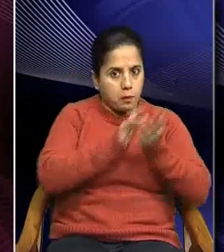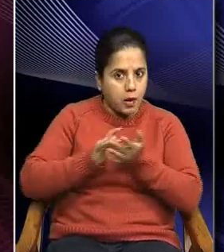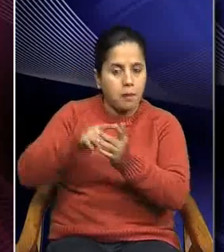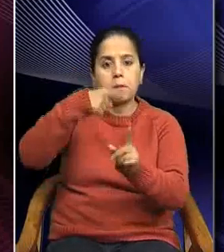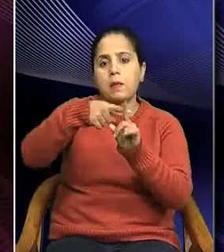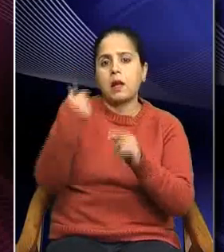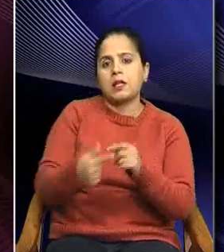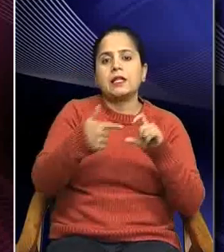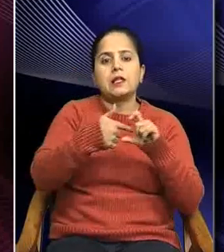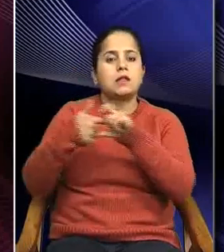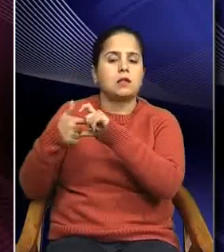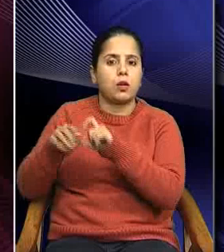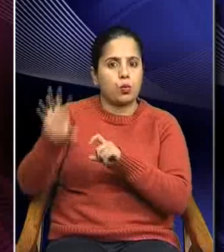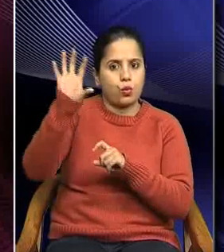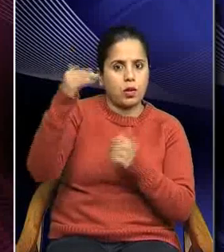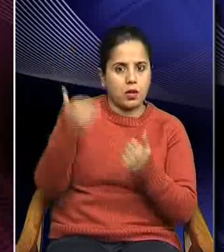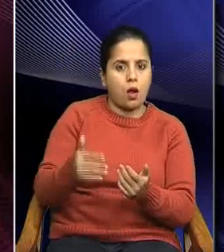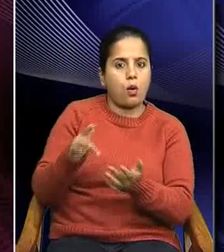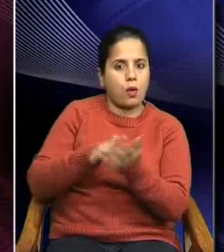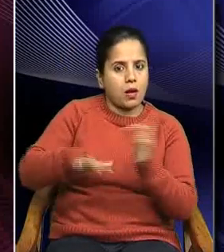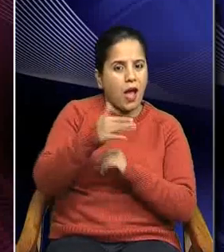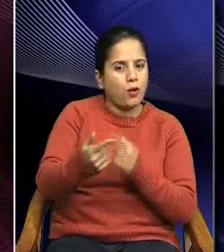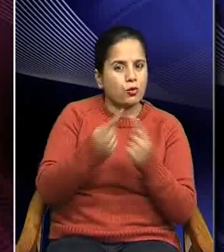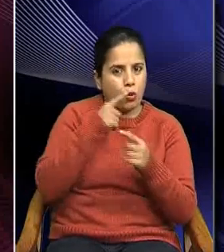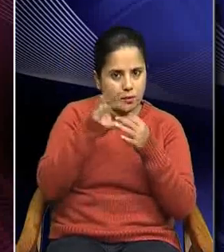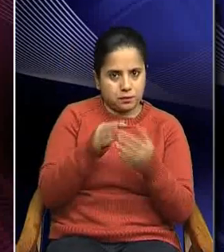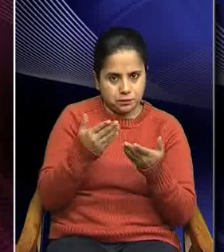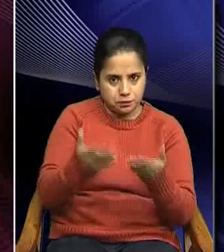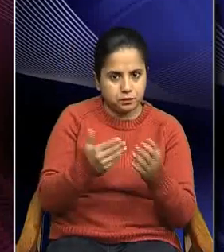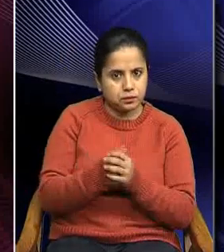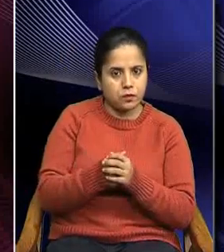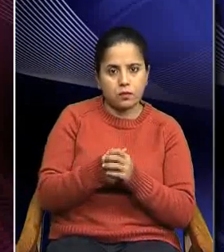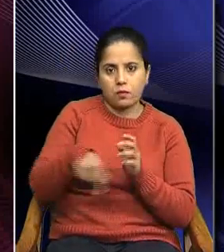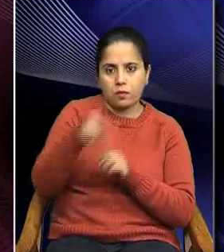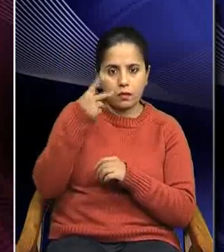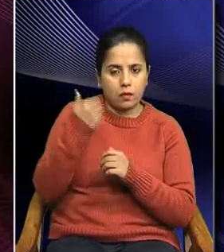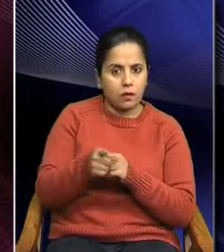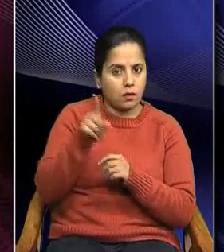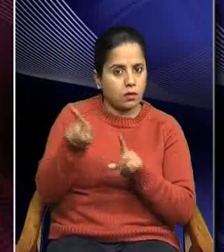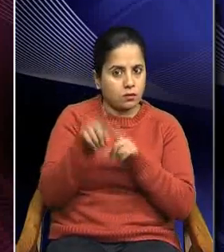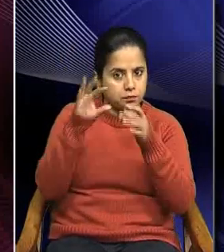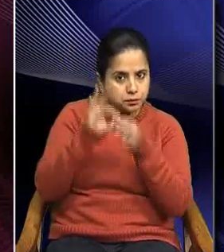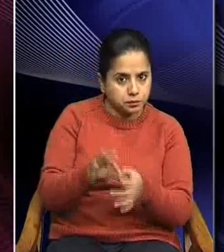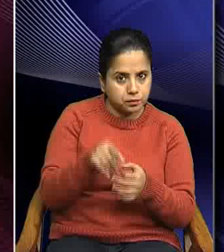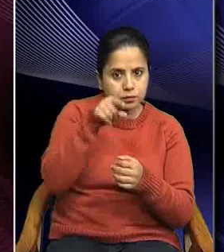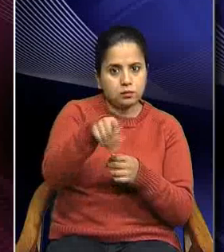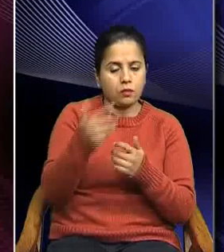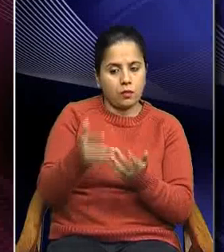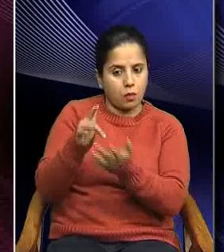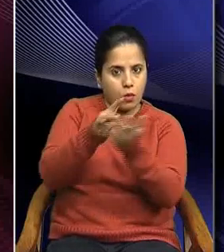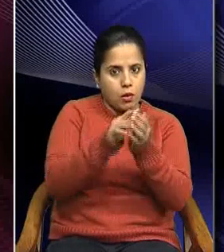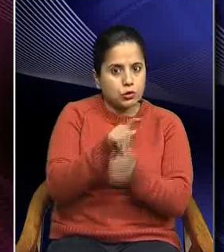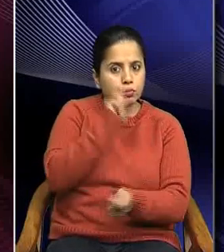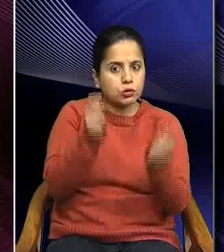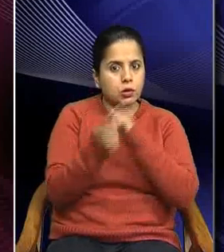the eastern part of this area that we are talking of. So there is a corresponding geographical shift associated